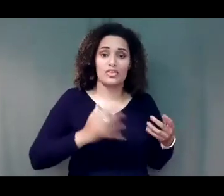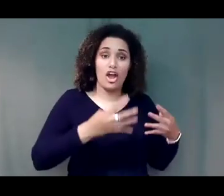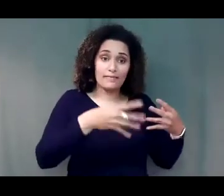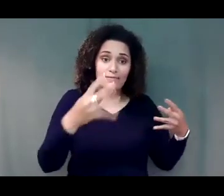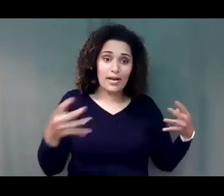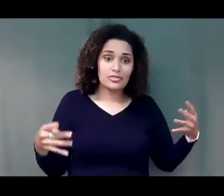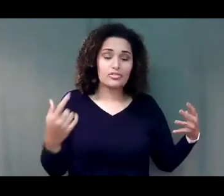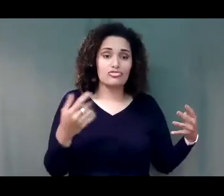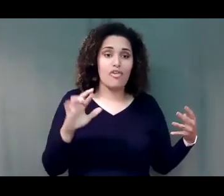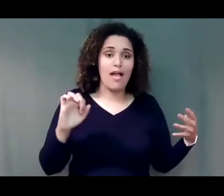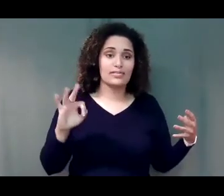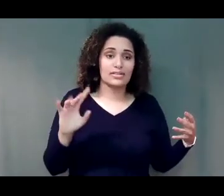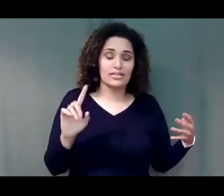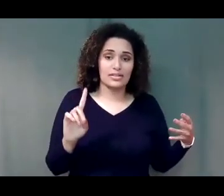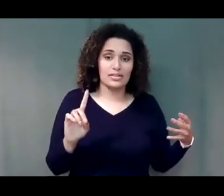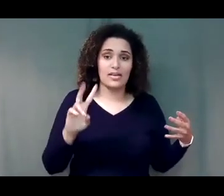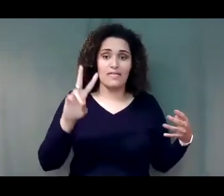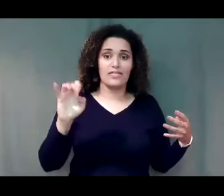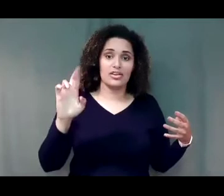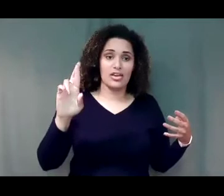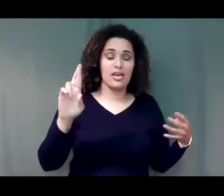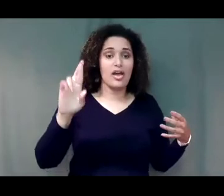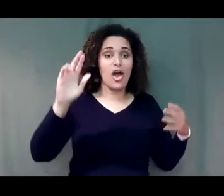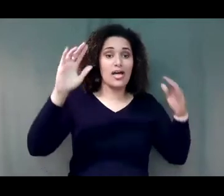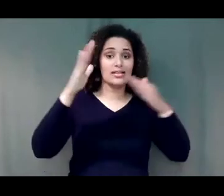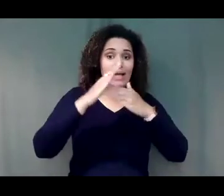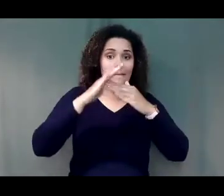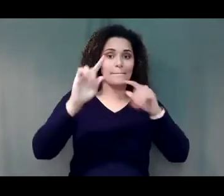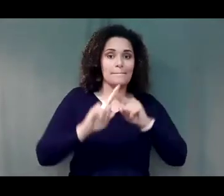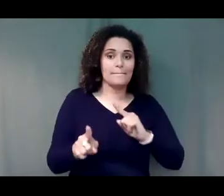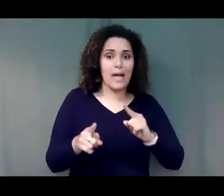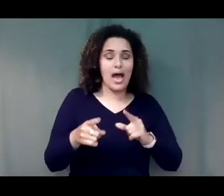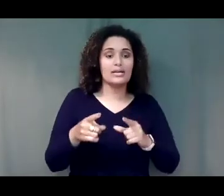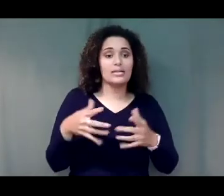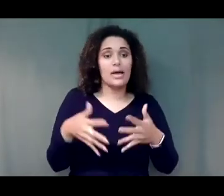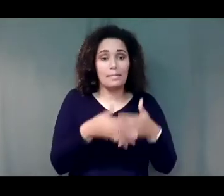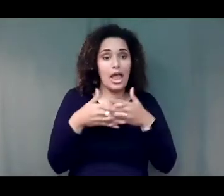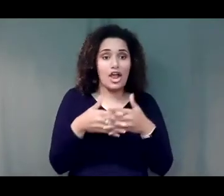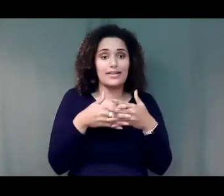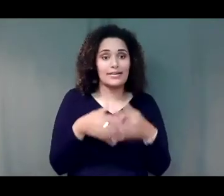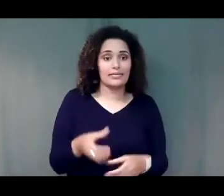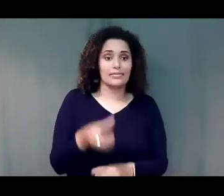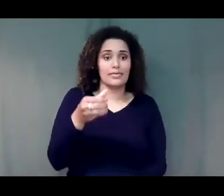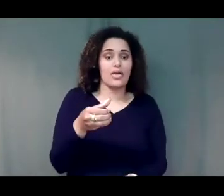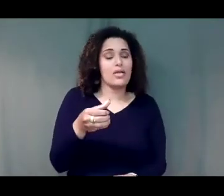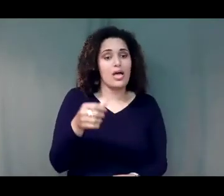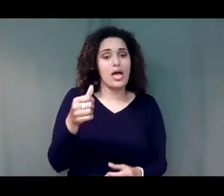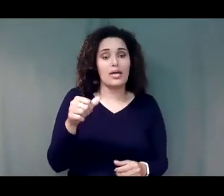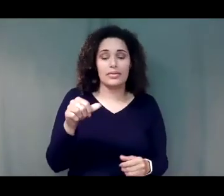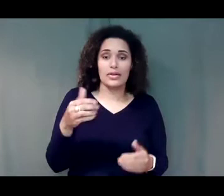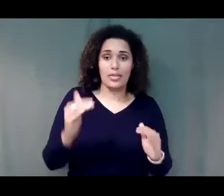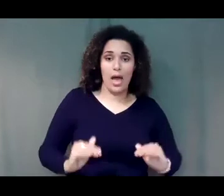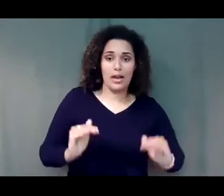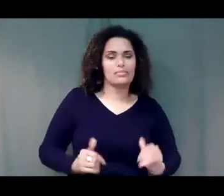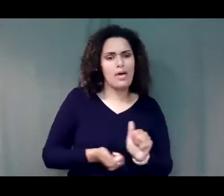grafted with, it's Viognier on top, but it's an American rootstock on the bottom, just like most of the vines around the world. And so